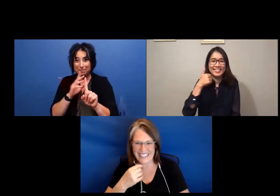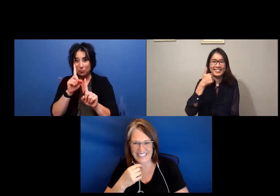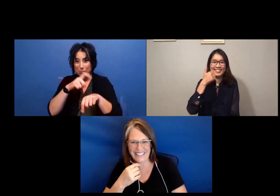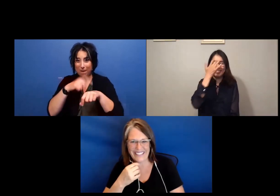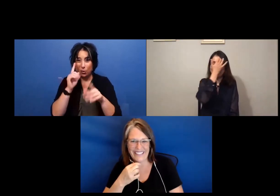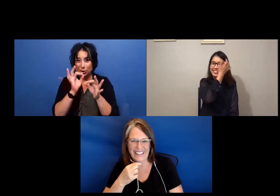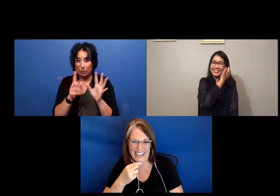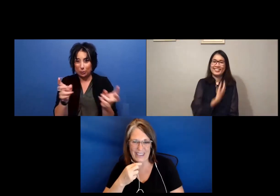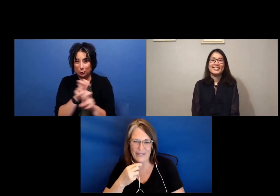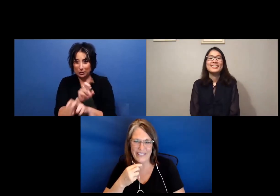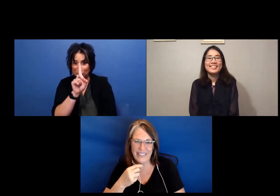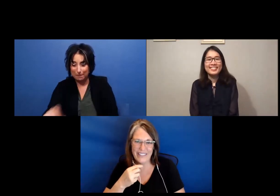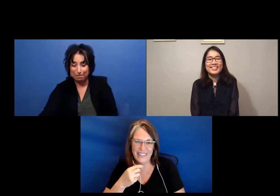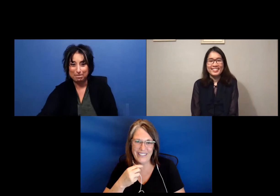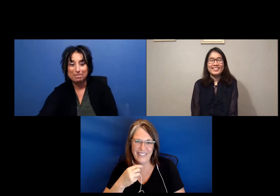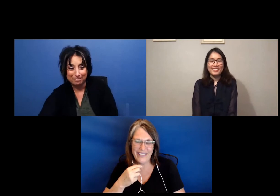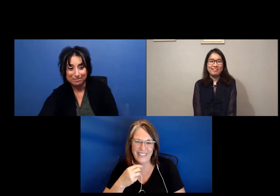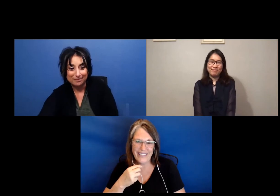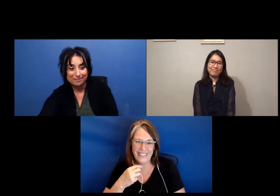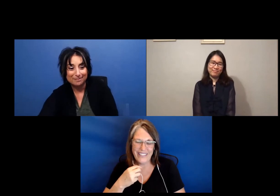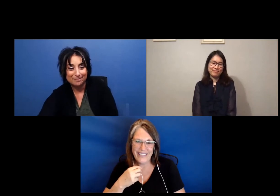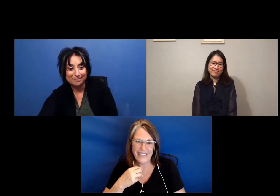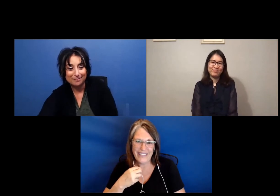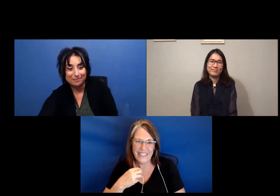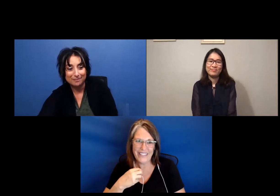Yes, thank you.